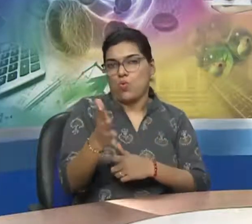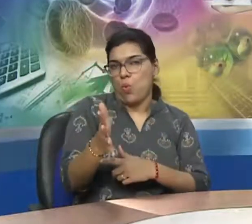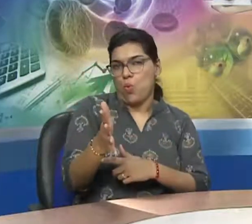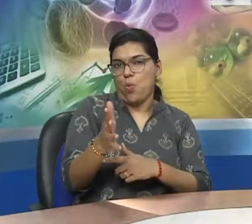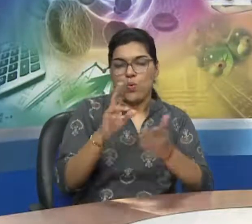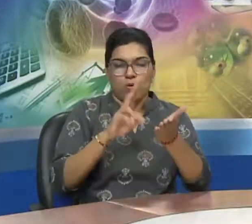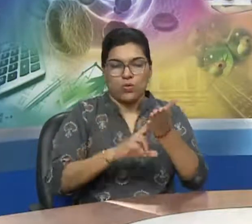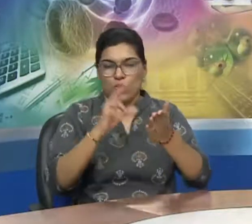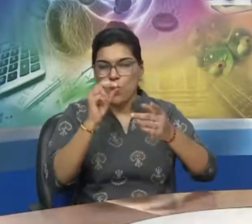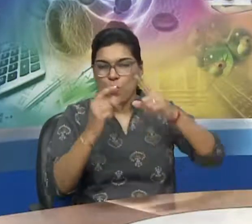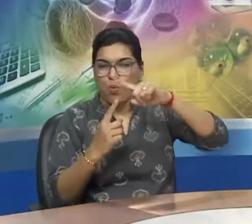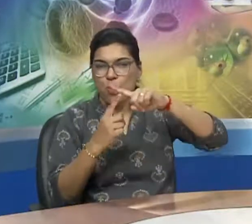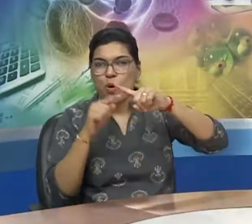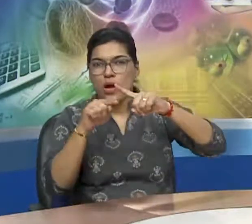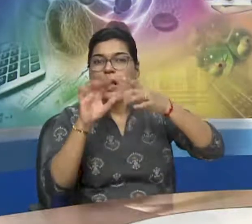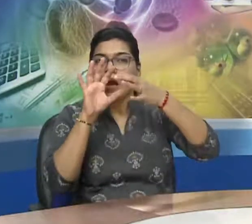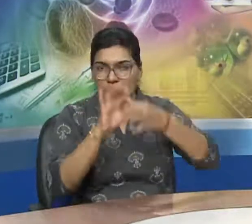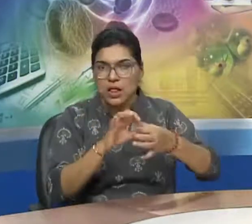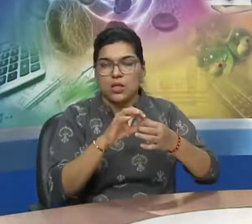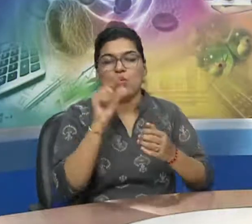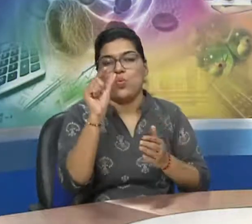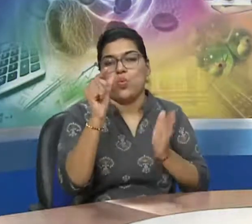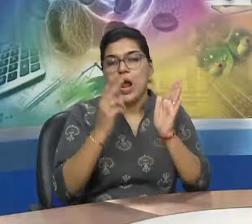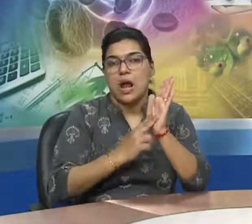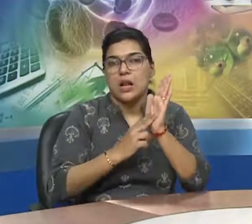The second prefix is un.